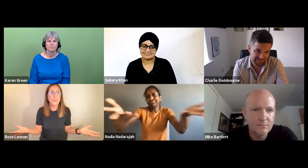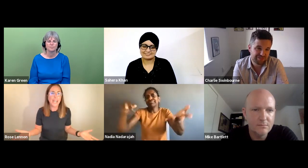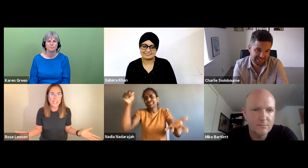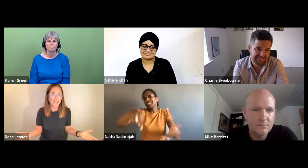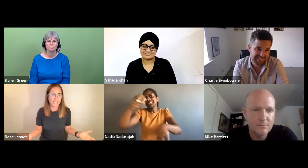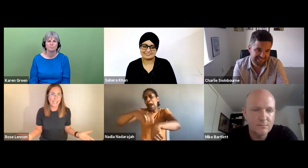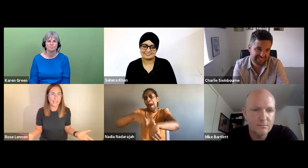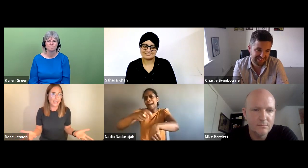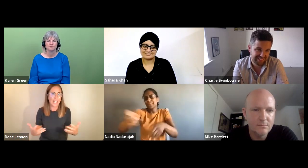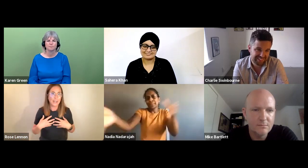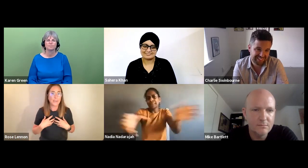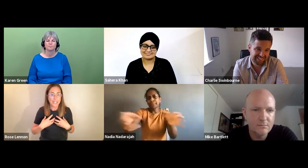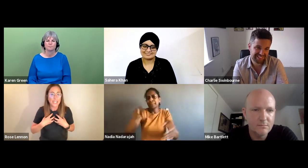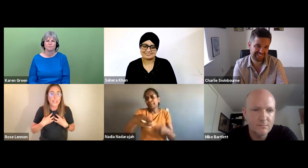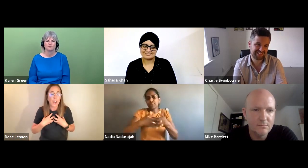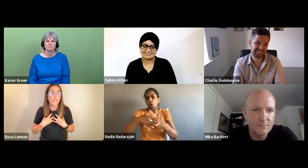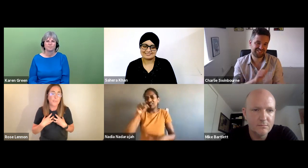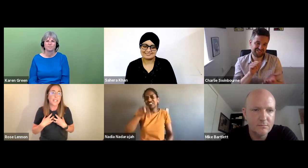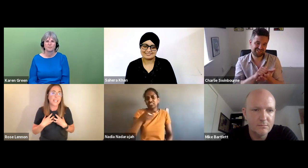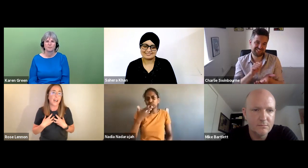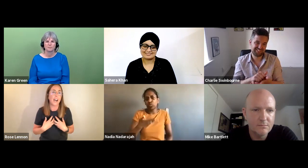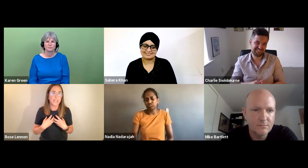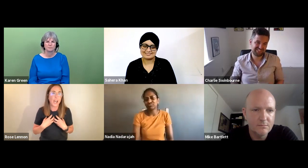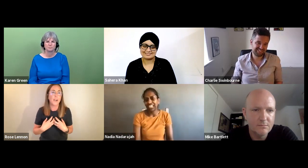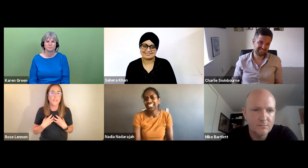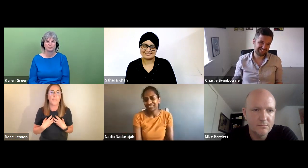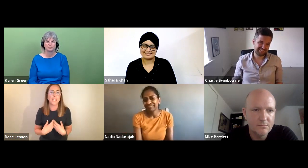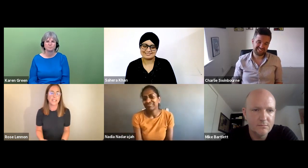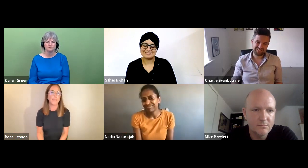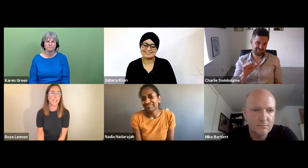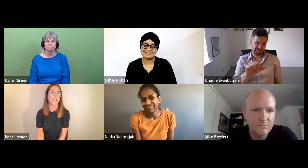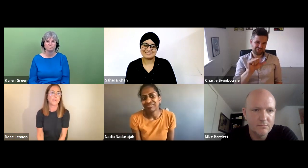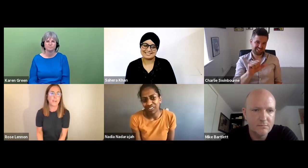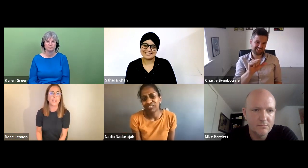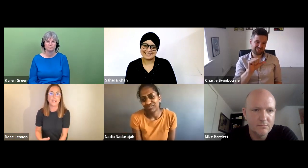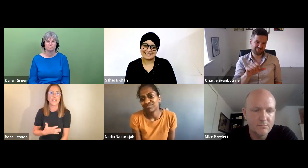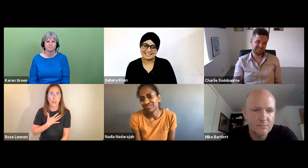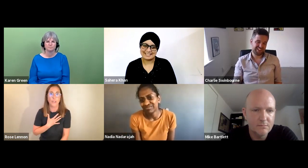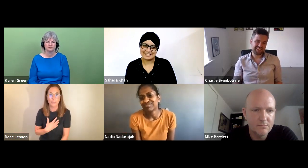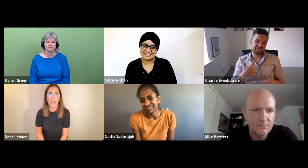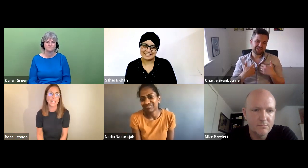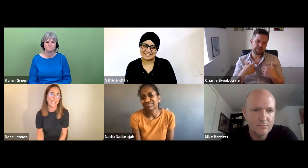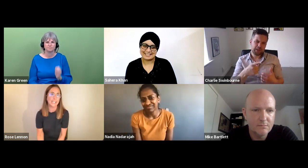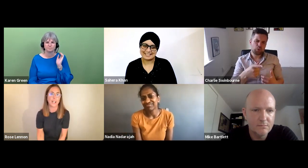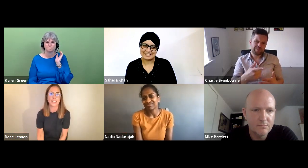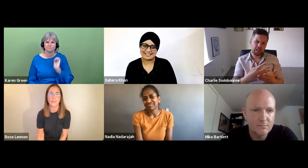nobody else like that. So it was time for me to start. It was time for me to build up the representation of me in the writing